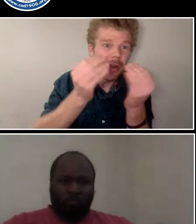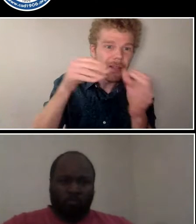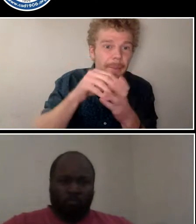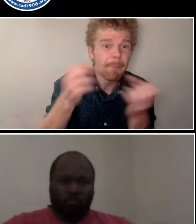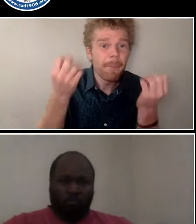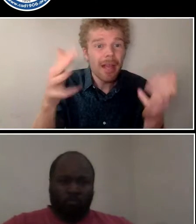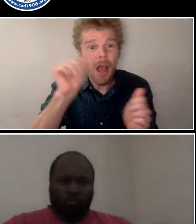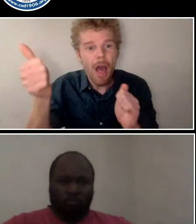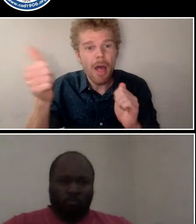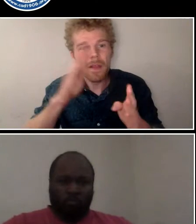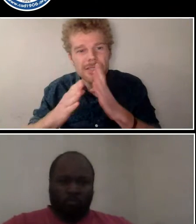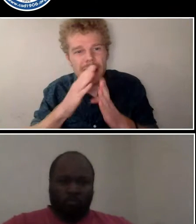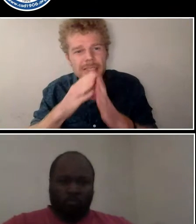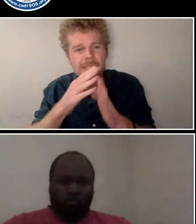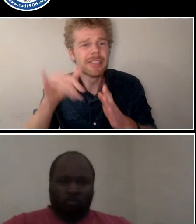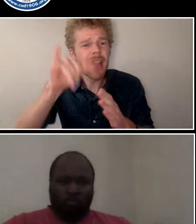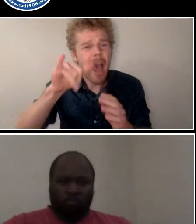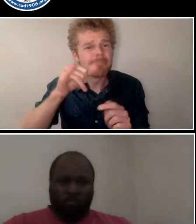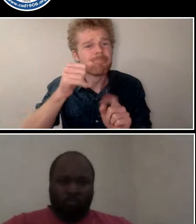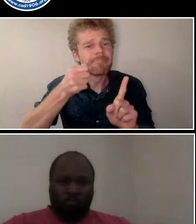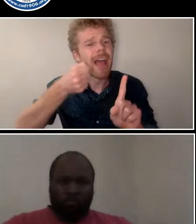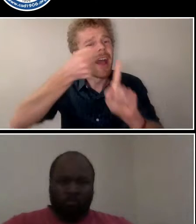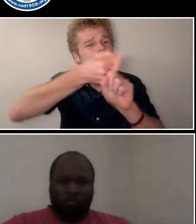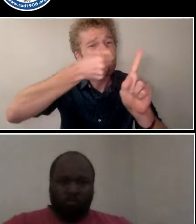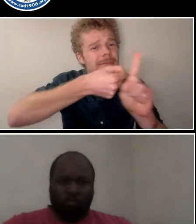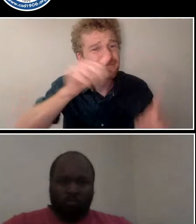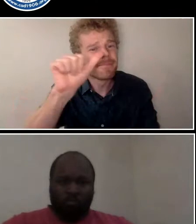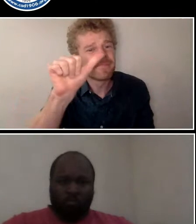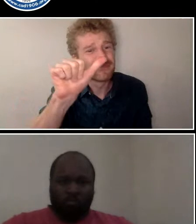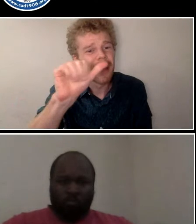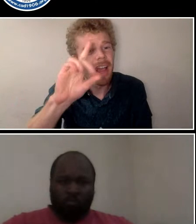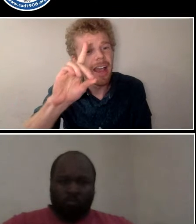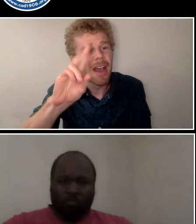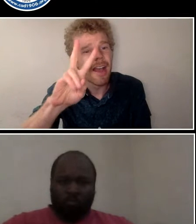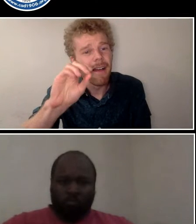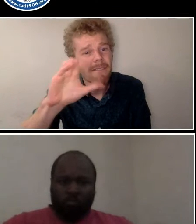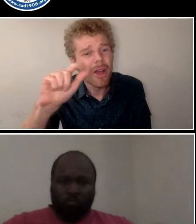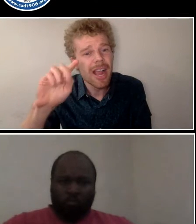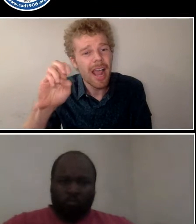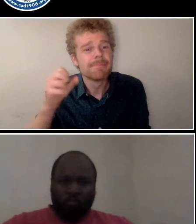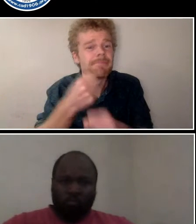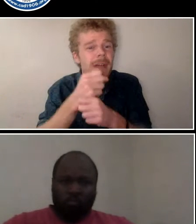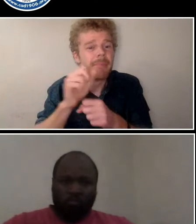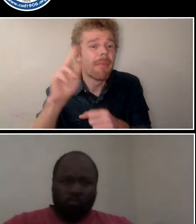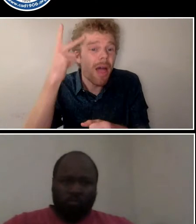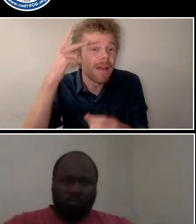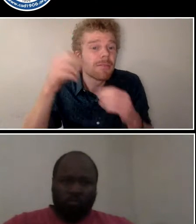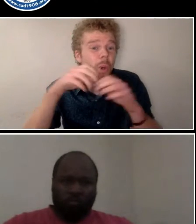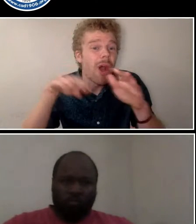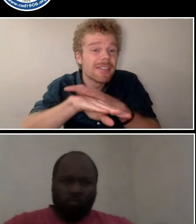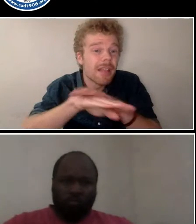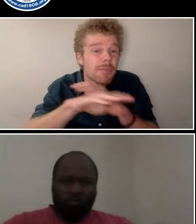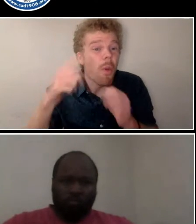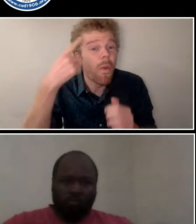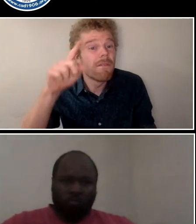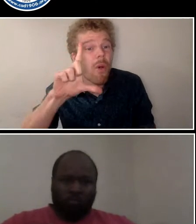Pride event in San Diego or any city that you might be interested in being part of